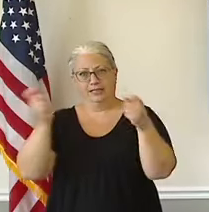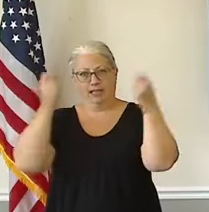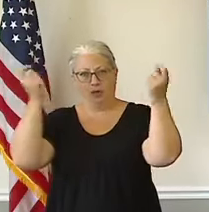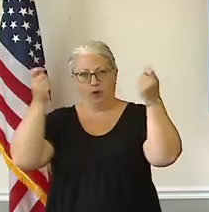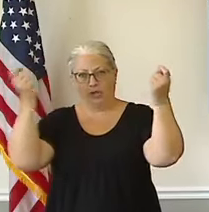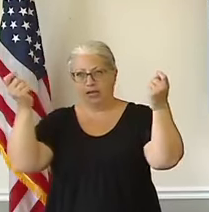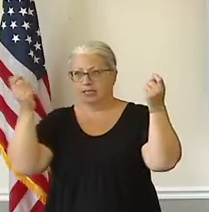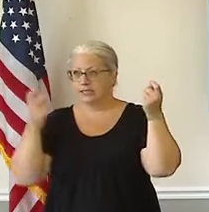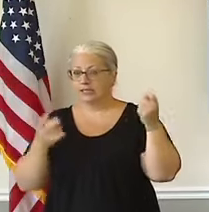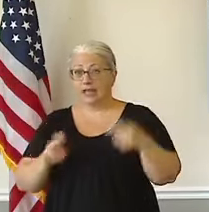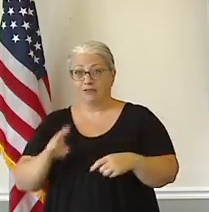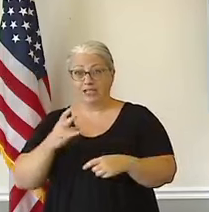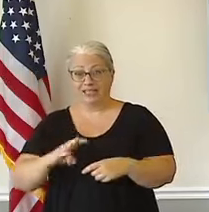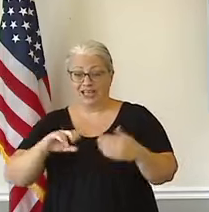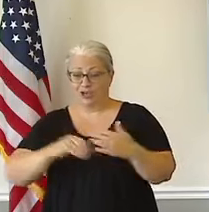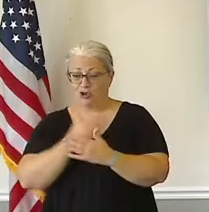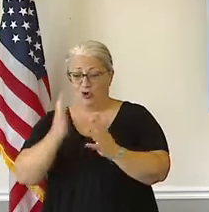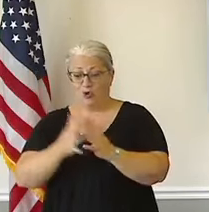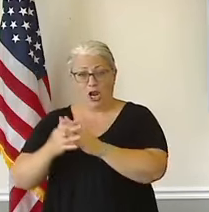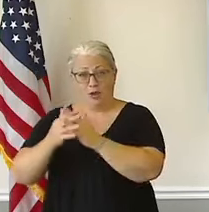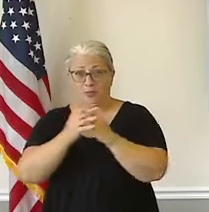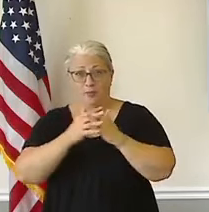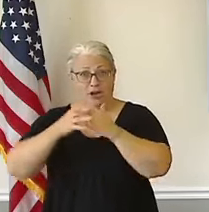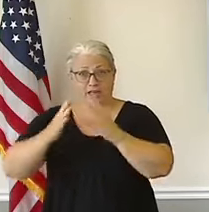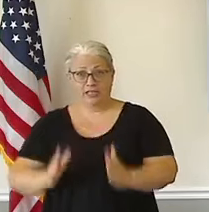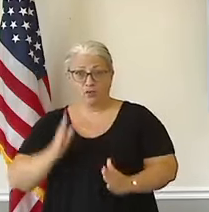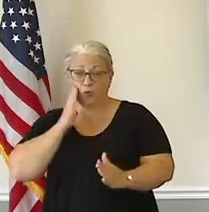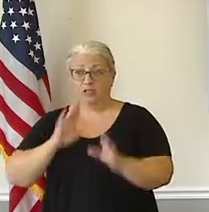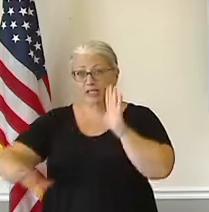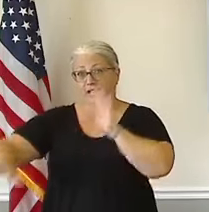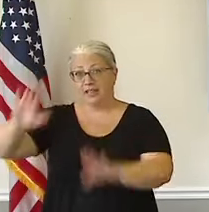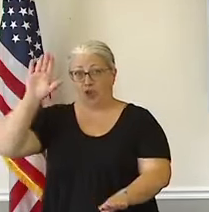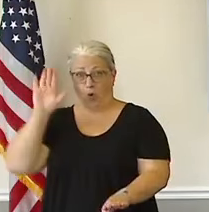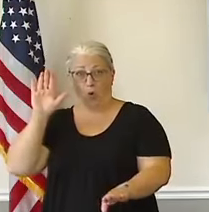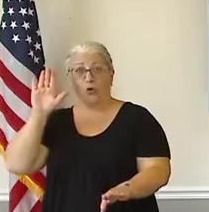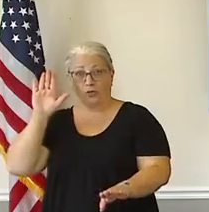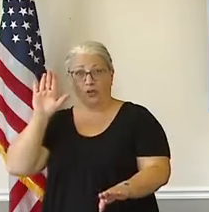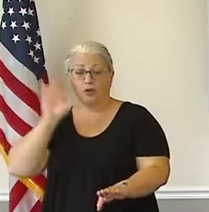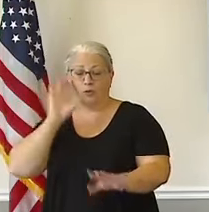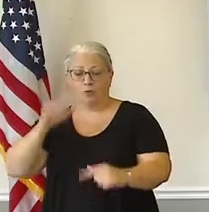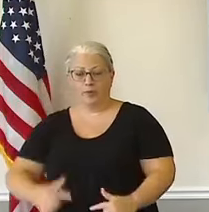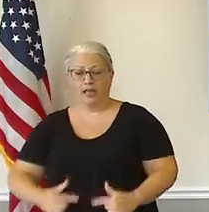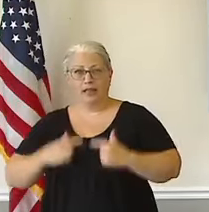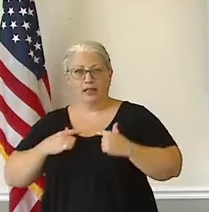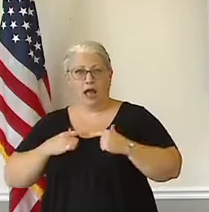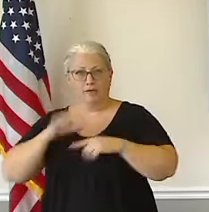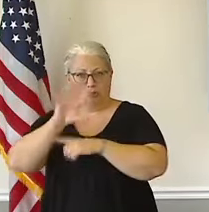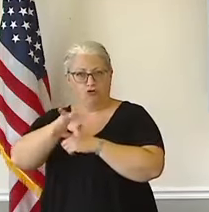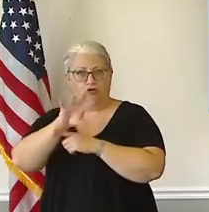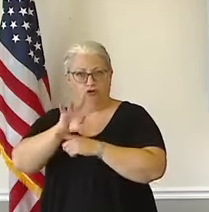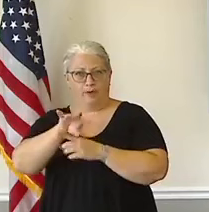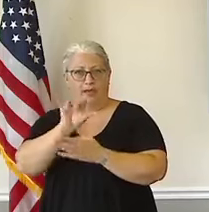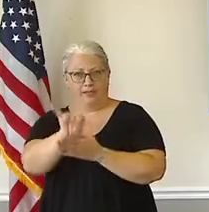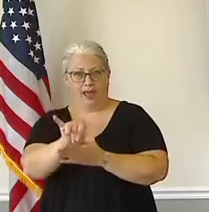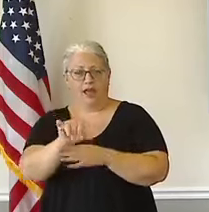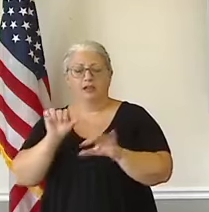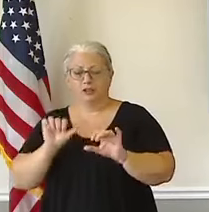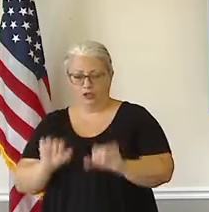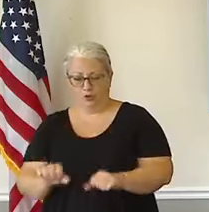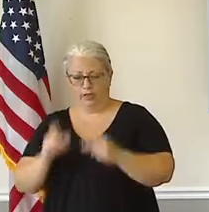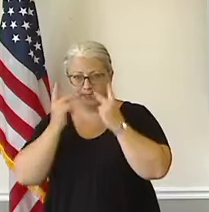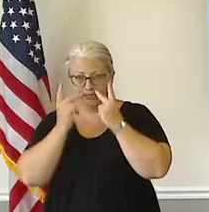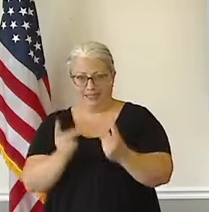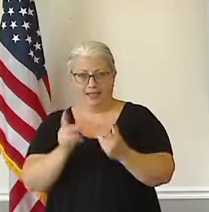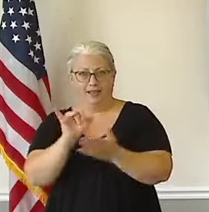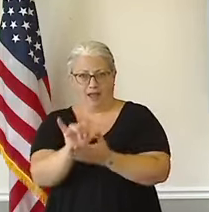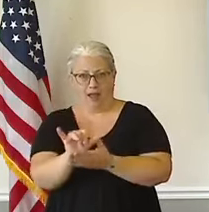take their oath here at the county office building. We'll be live streaming that, so you'll be able to see it. Visit DutchessNY.gov for that